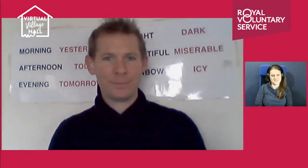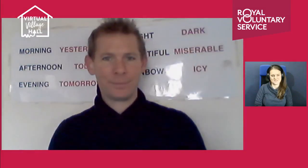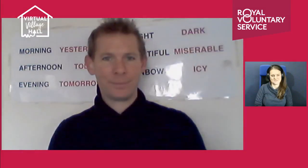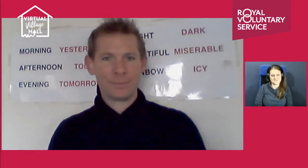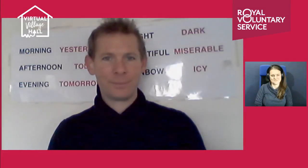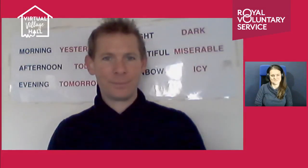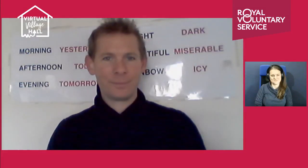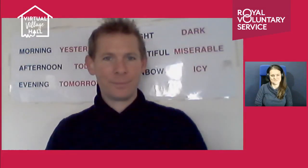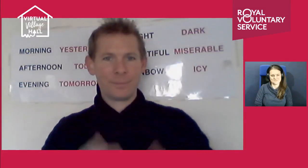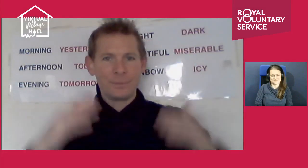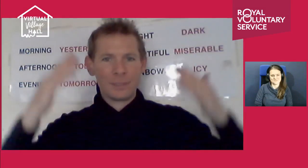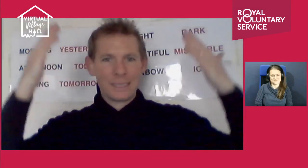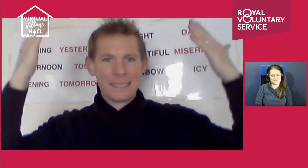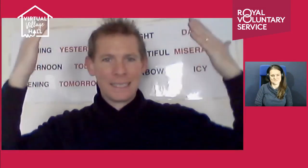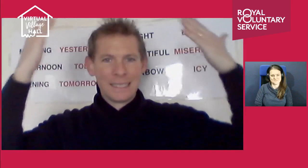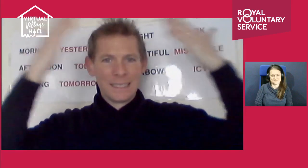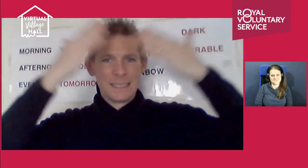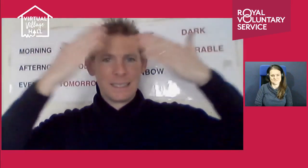Evening.